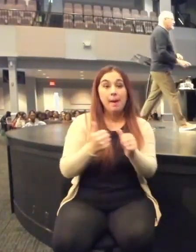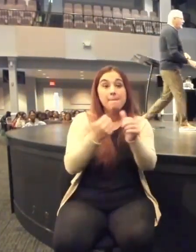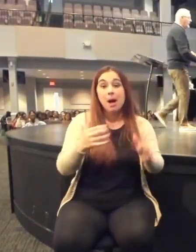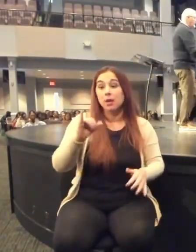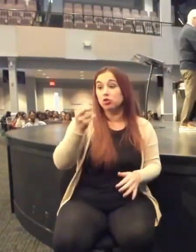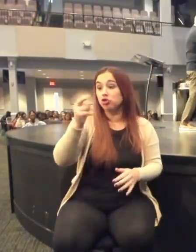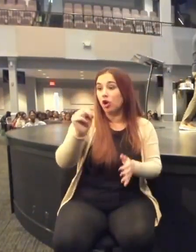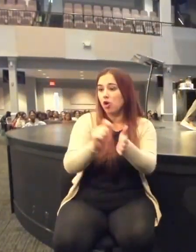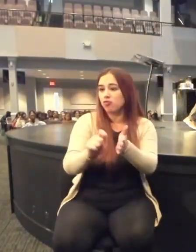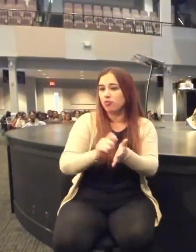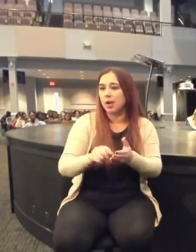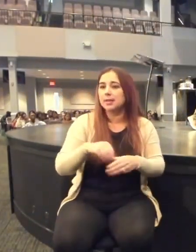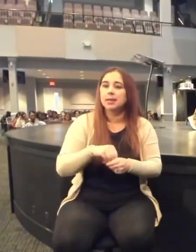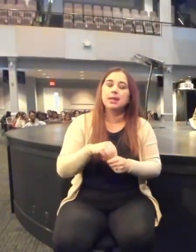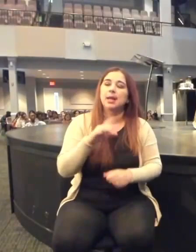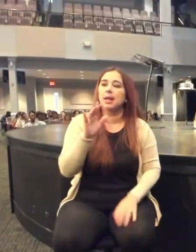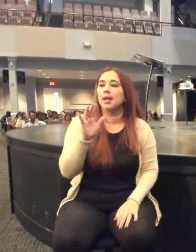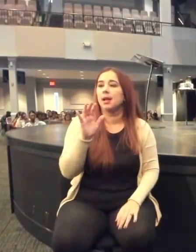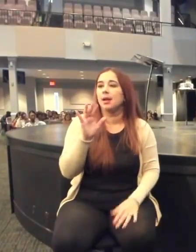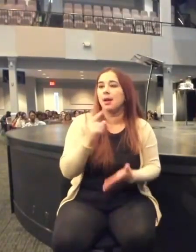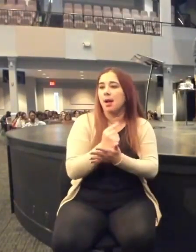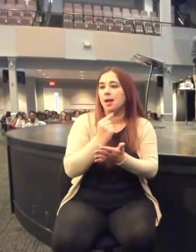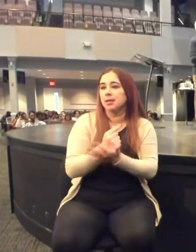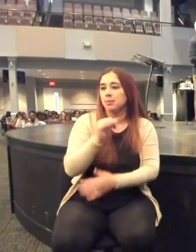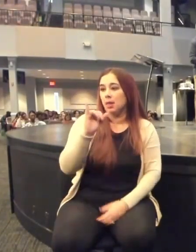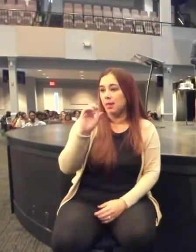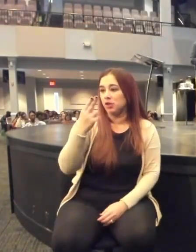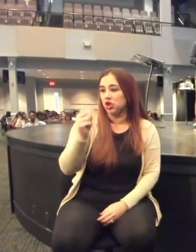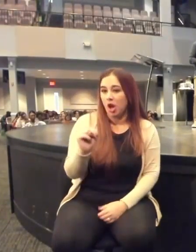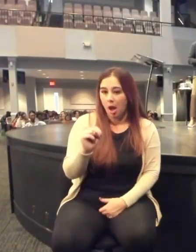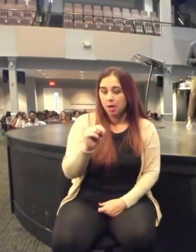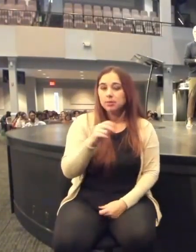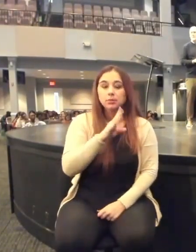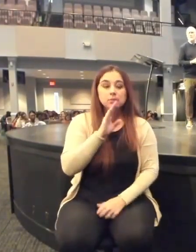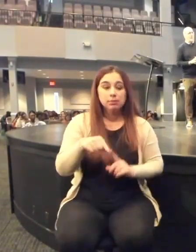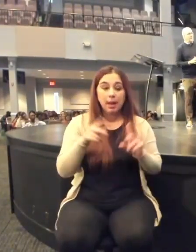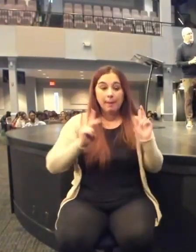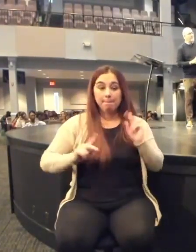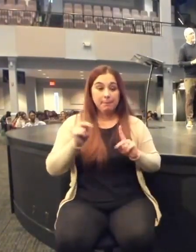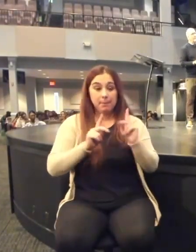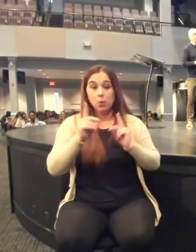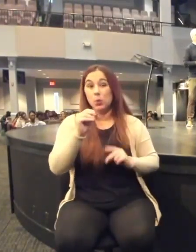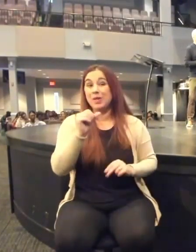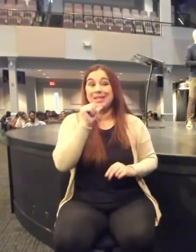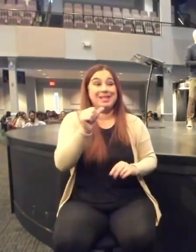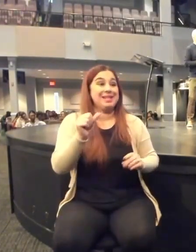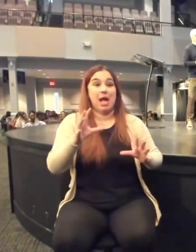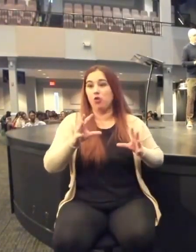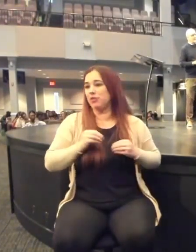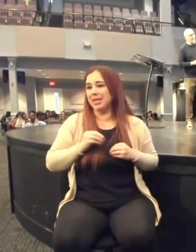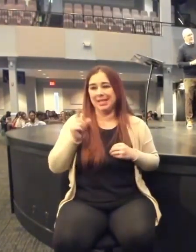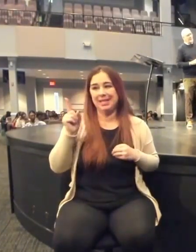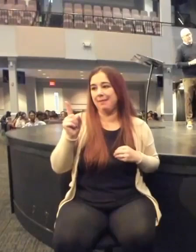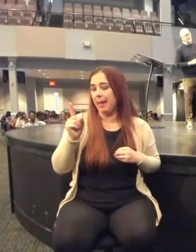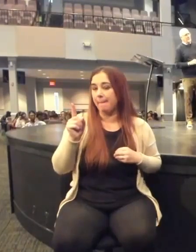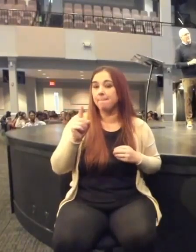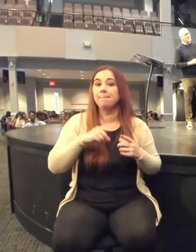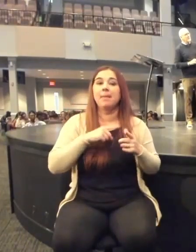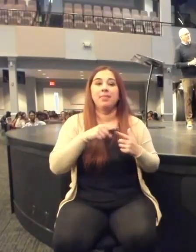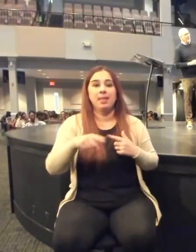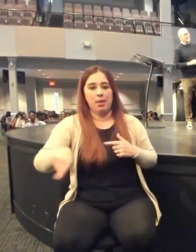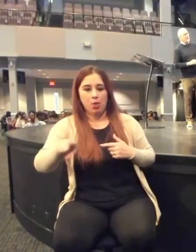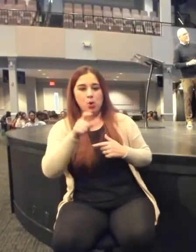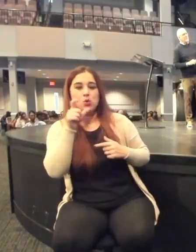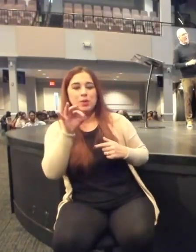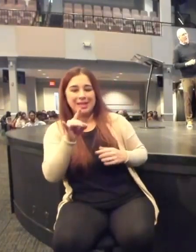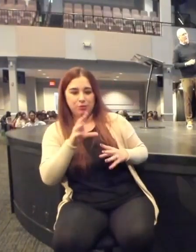John writes about this in the Gospel of John. Talks about people who did not receive him, but then he talks about those who did